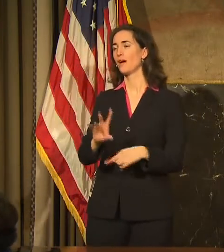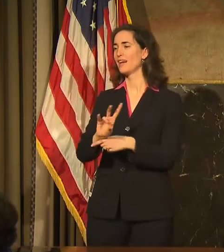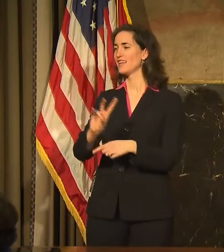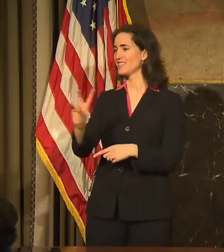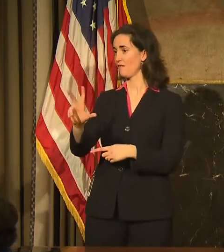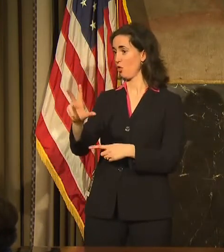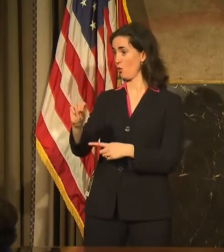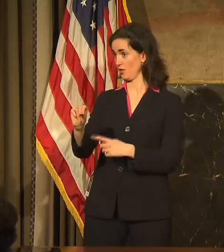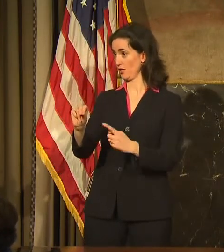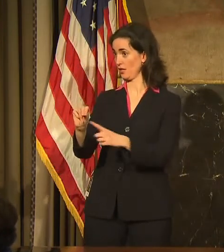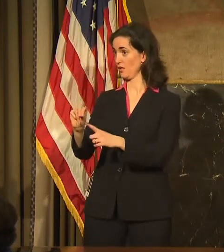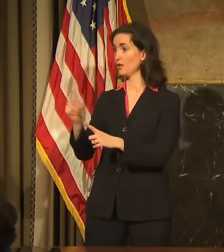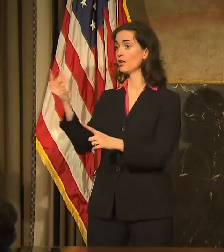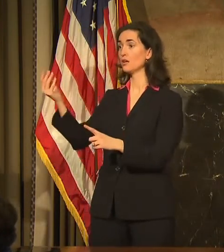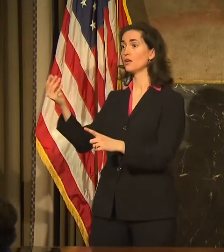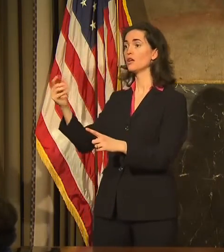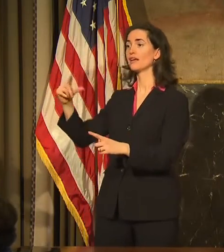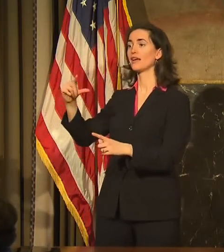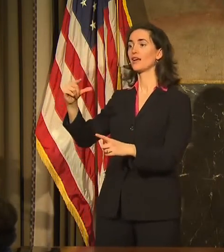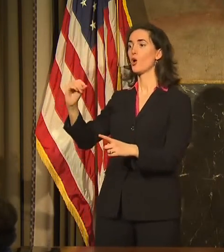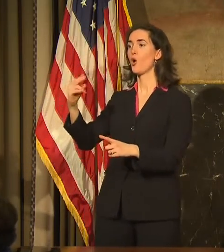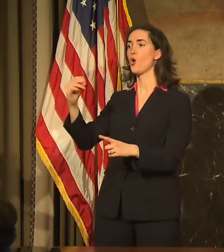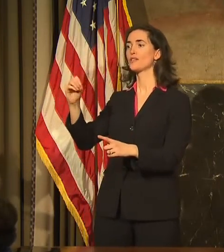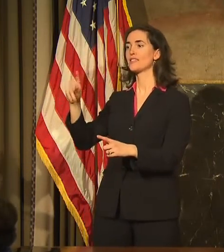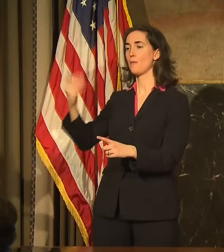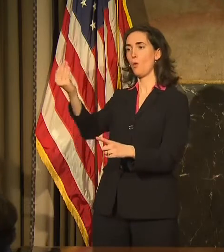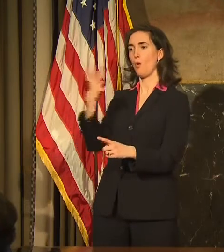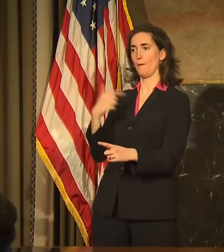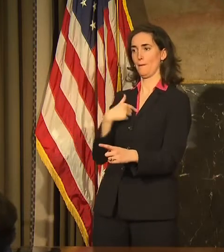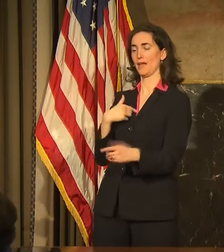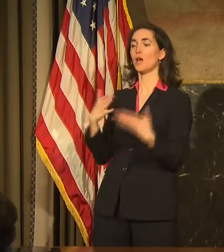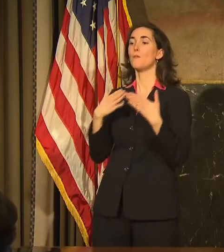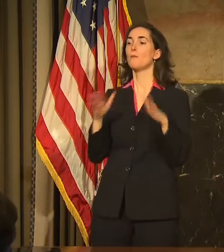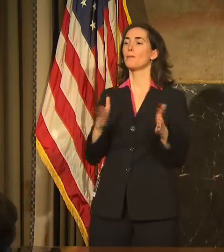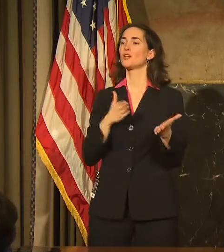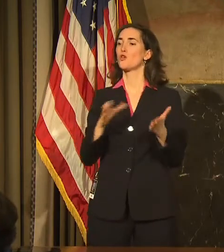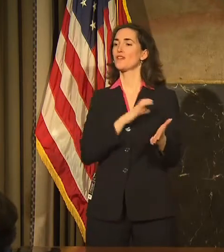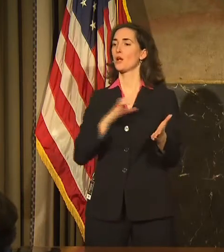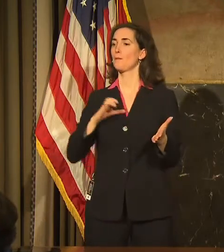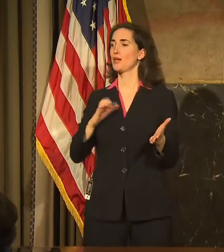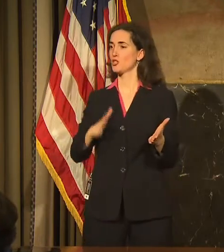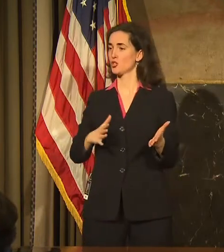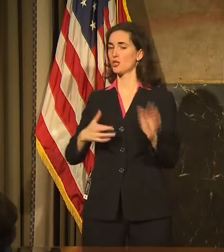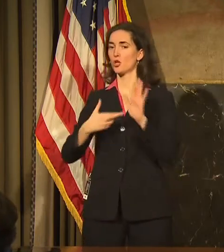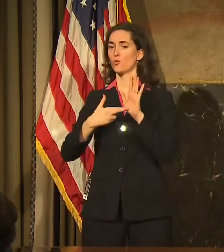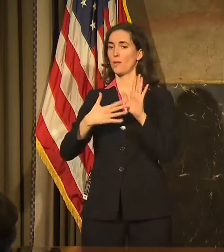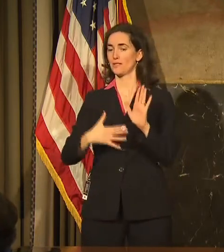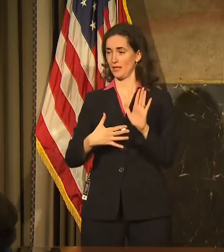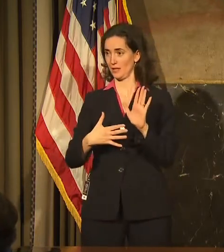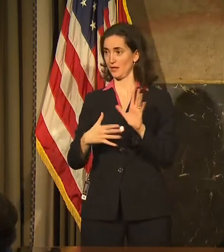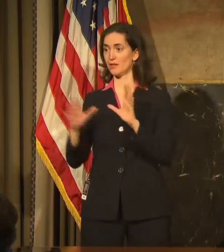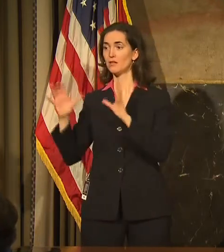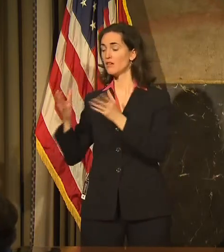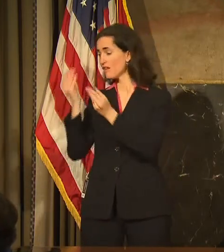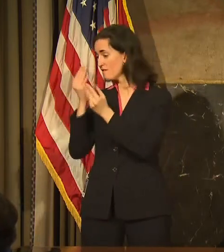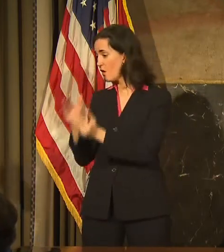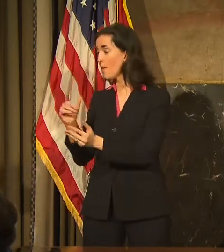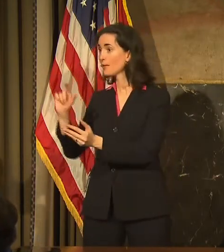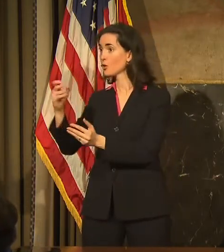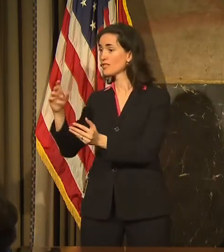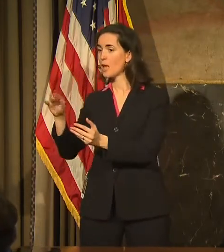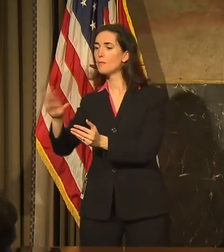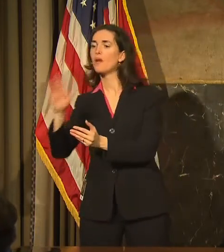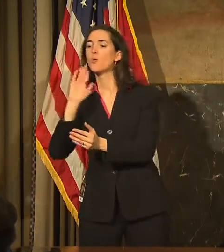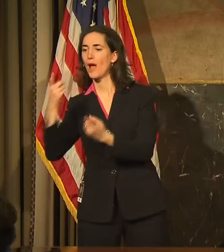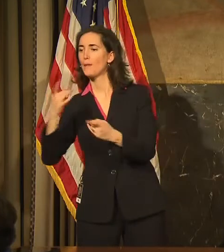I was notified by GOSEP that the Public Service Commission representatives had notified GOSEP that